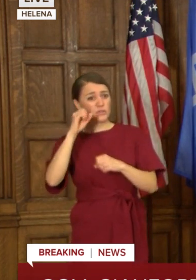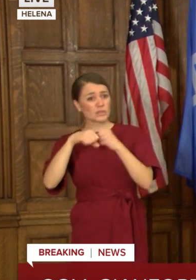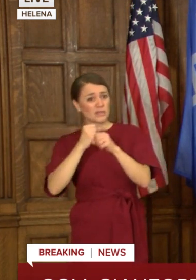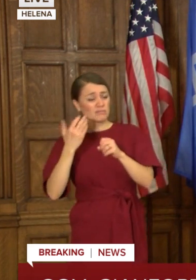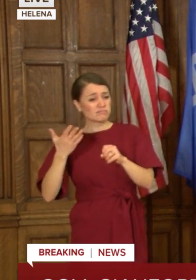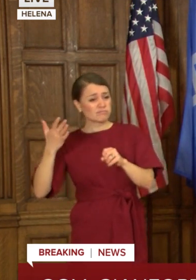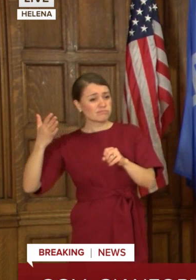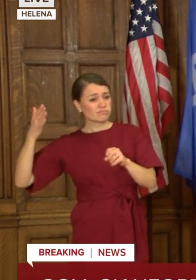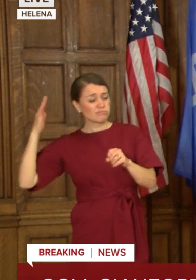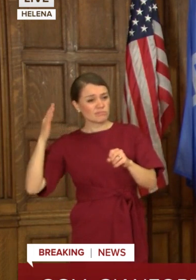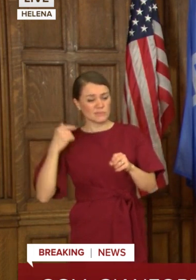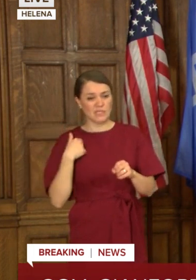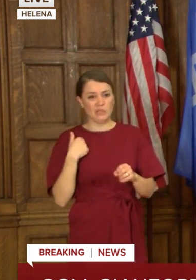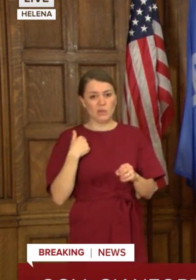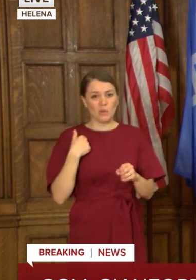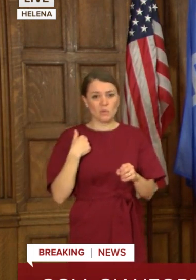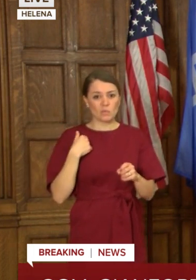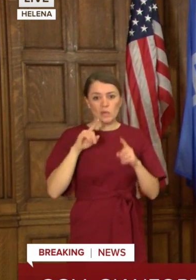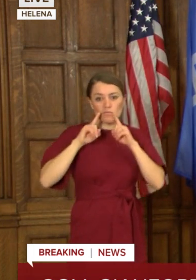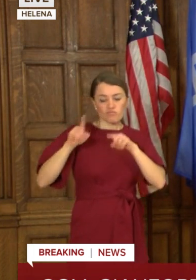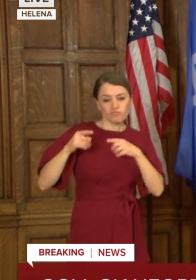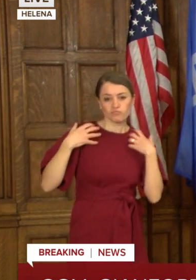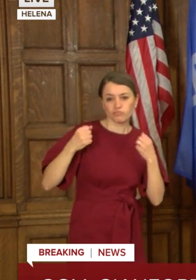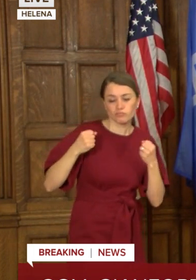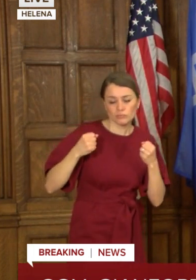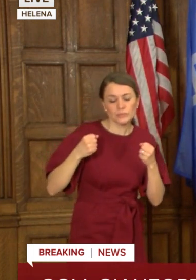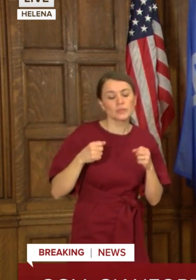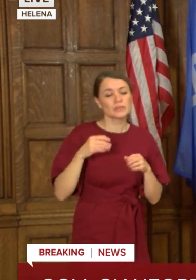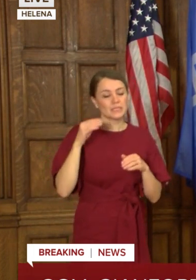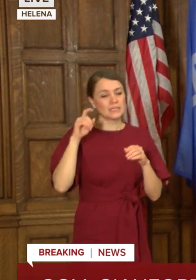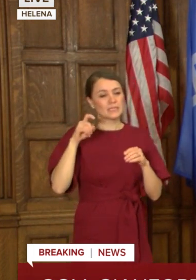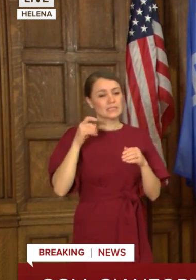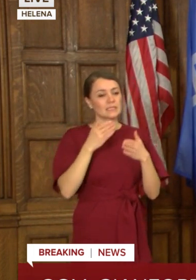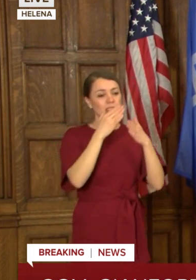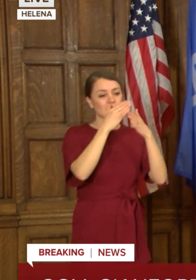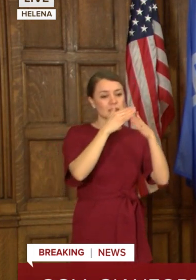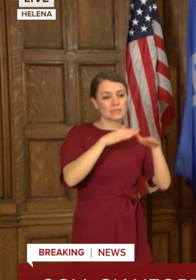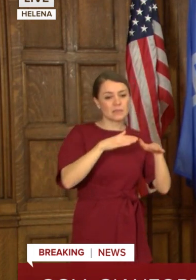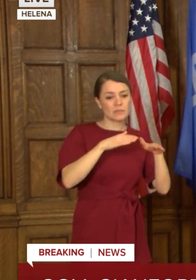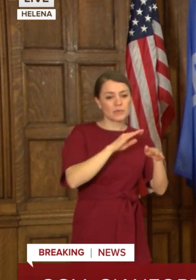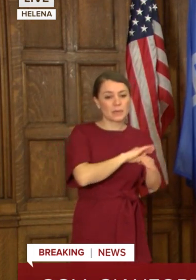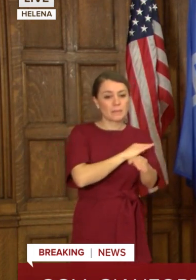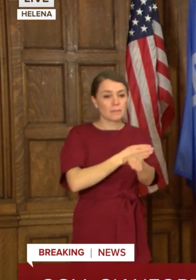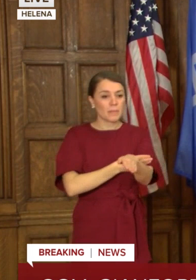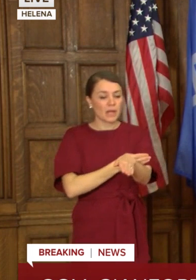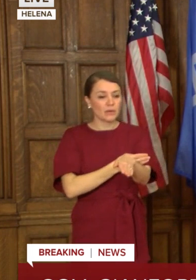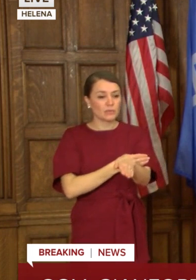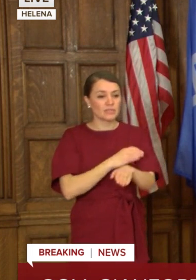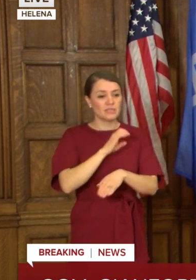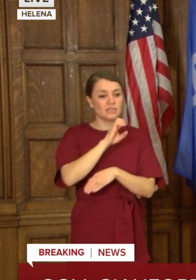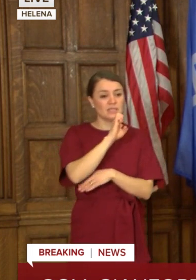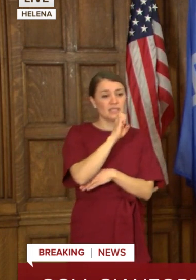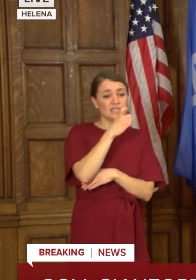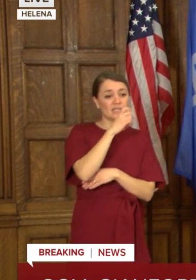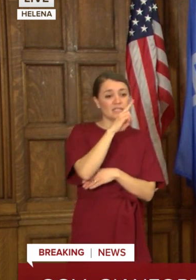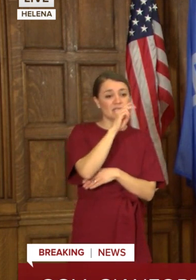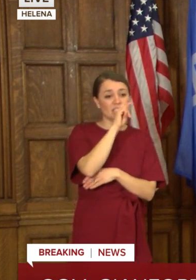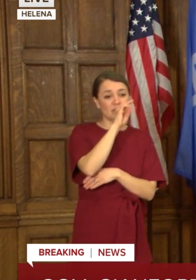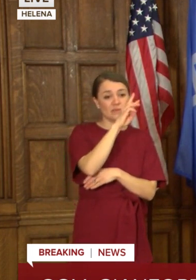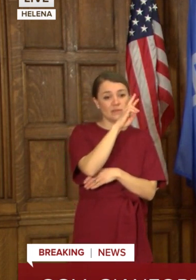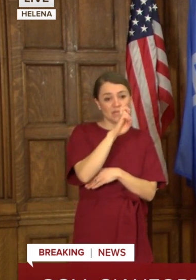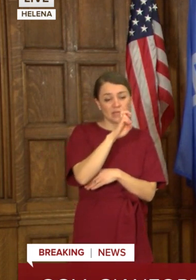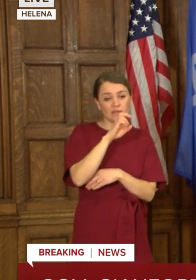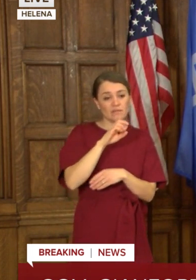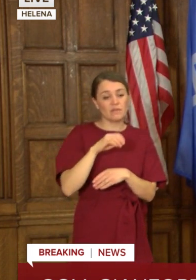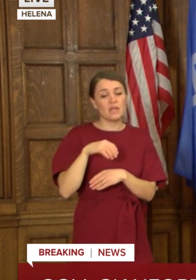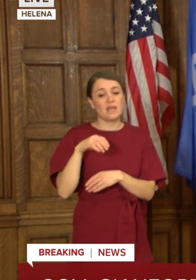to it, and we need to respect the separation of powers that exists between the executive branch and the legislative branch. But